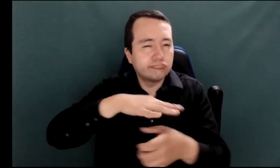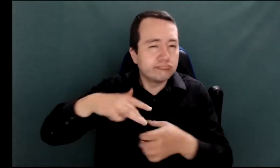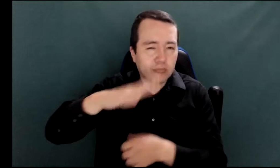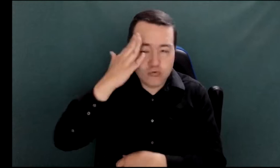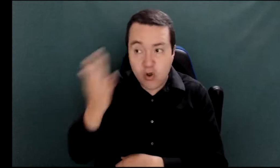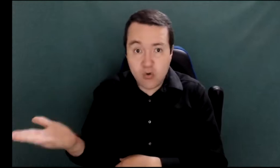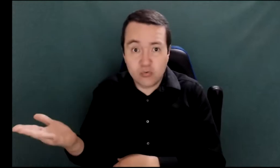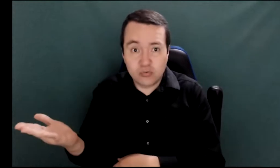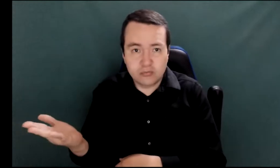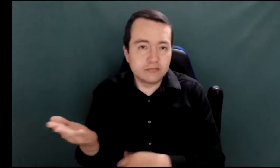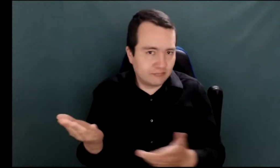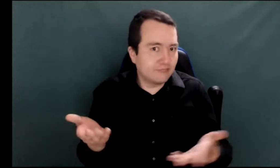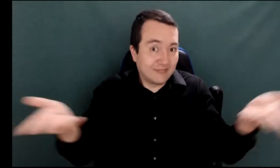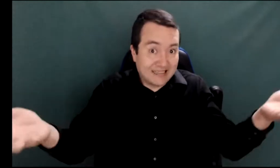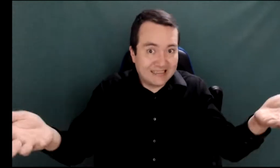So welcome